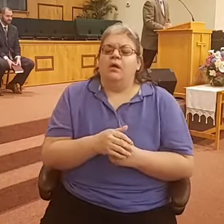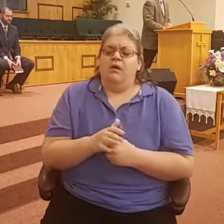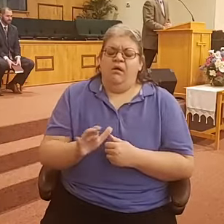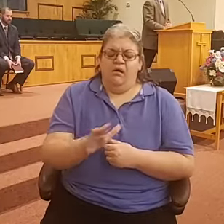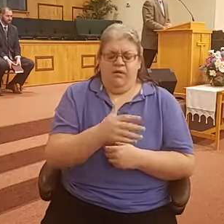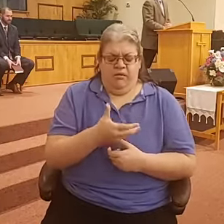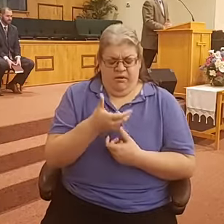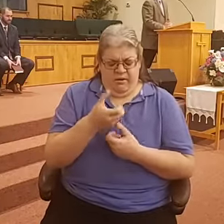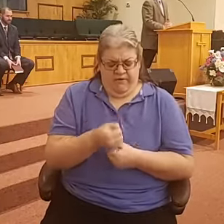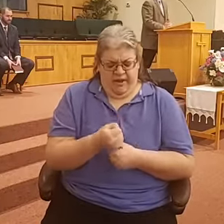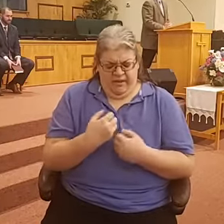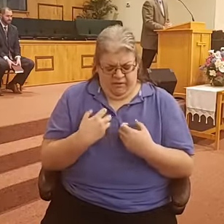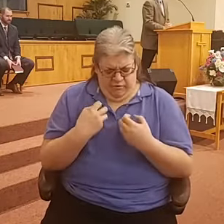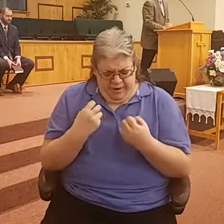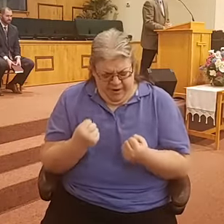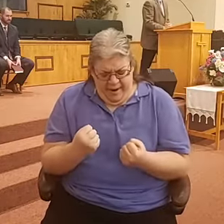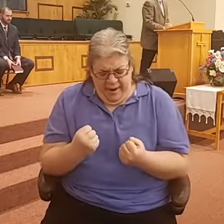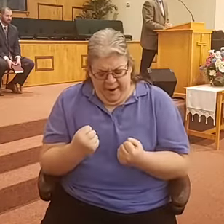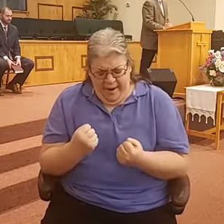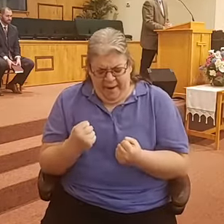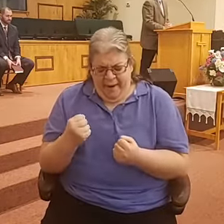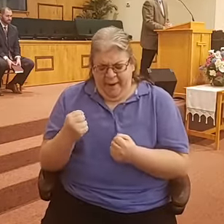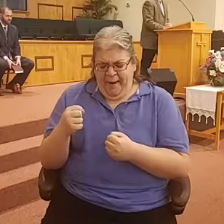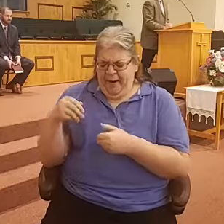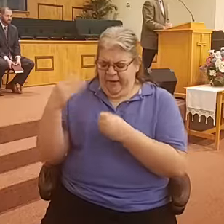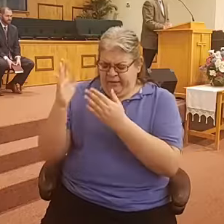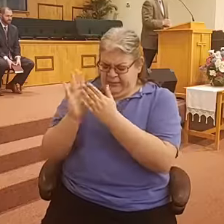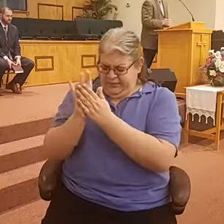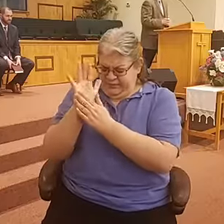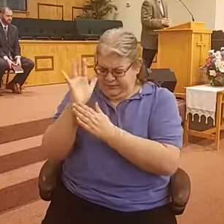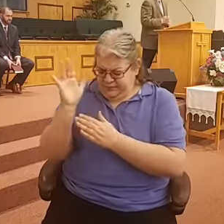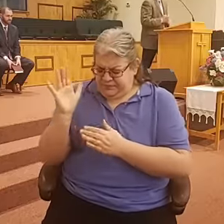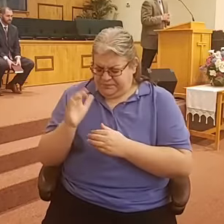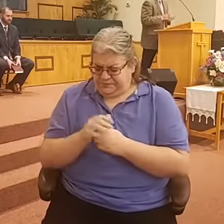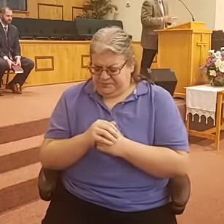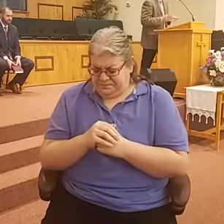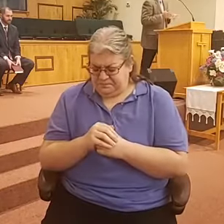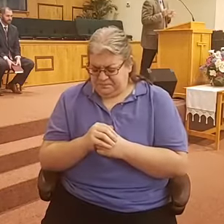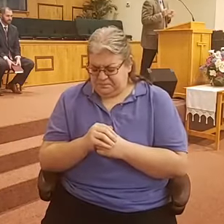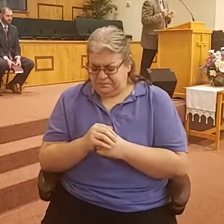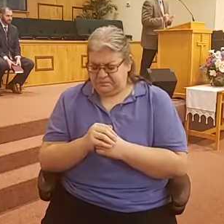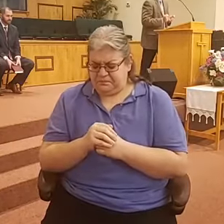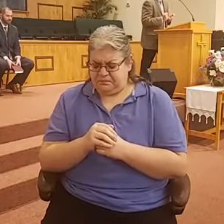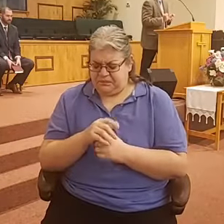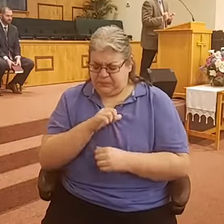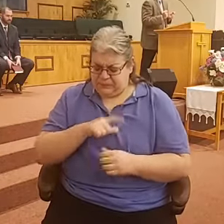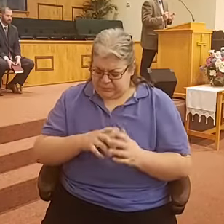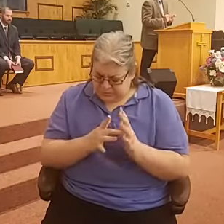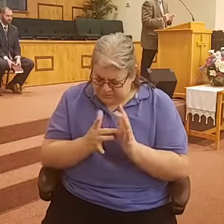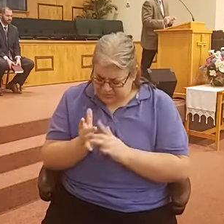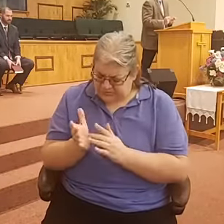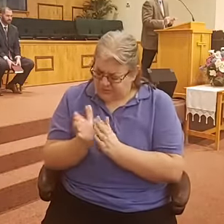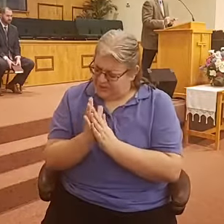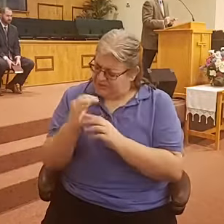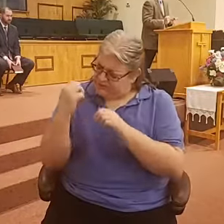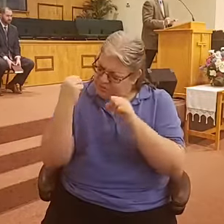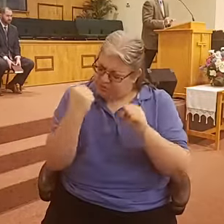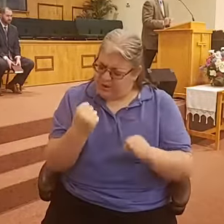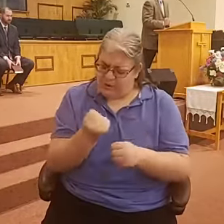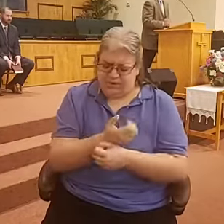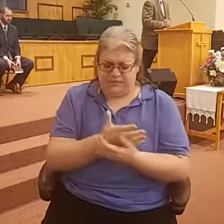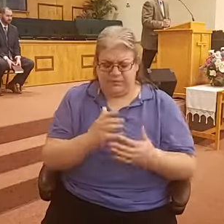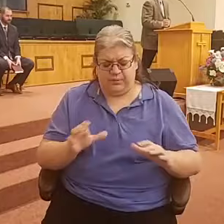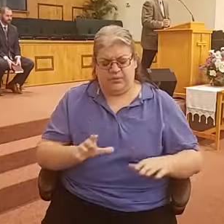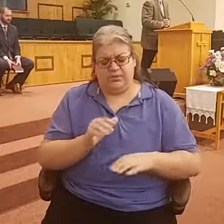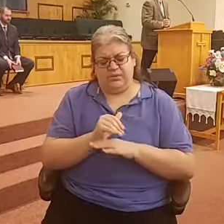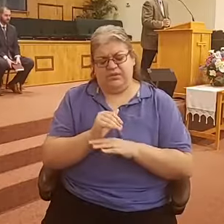strengthened and that you would be glorified. Lord Jesus, we're asking for your power upon all that we do tonight. In